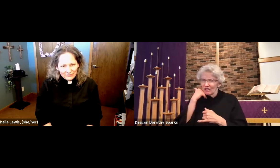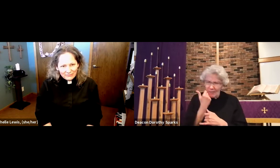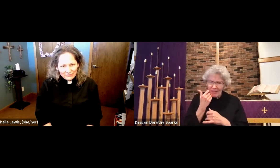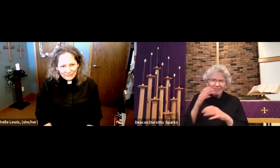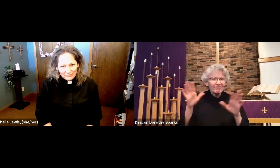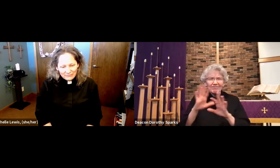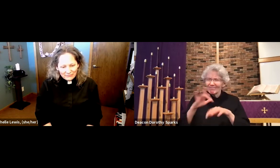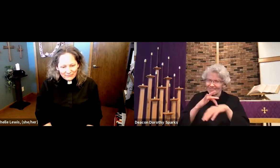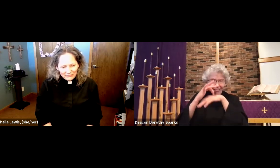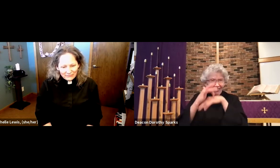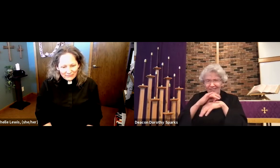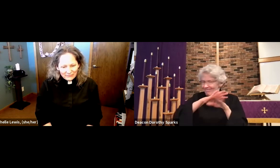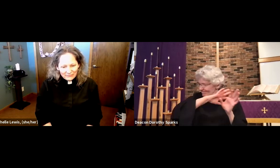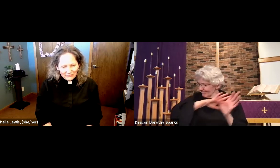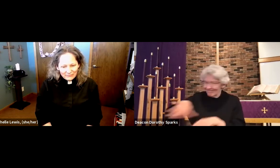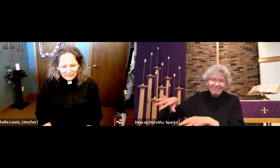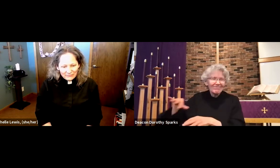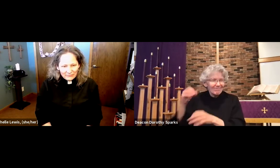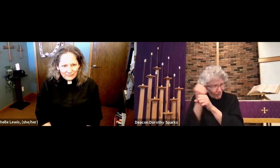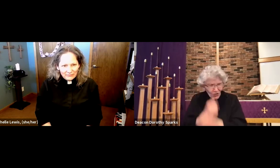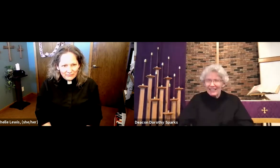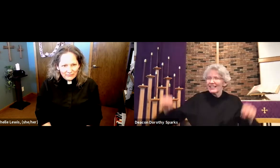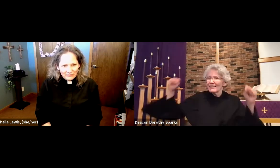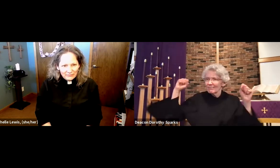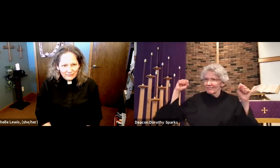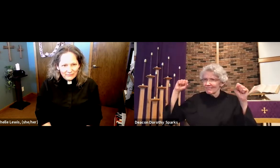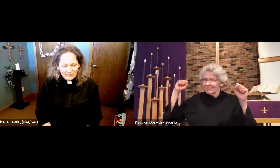and breaking the chains of shame and embarrassment